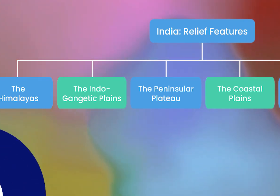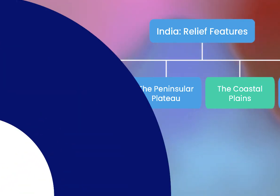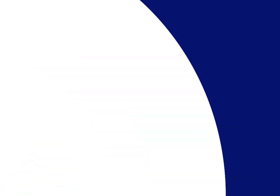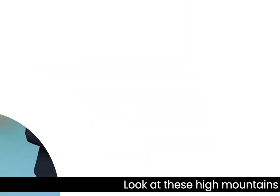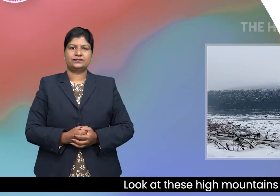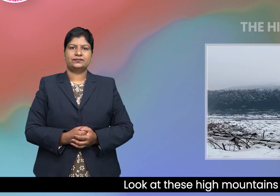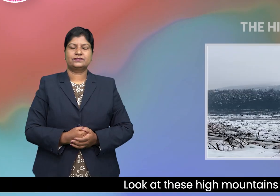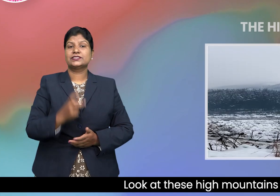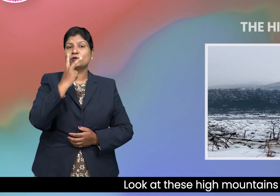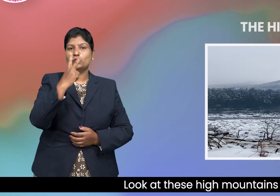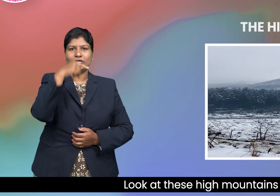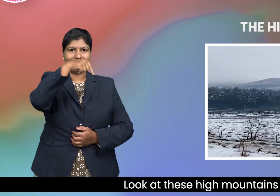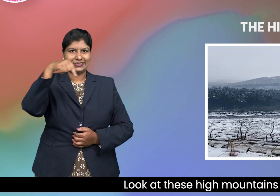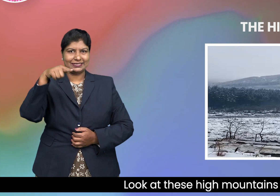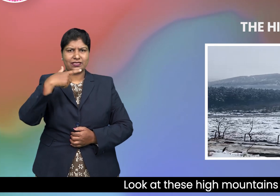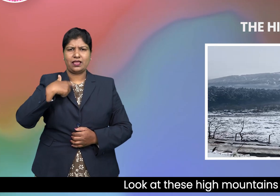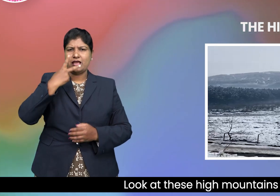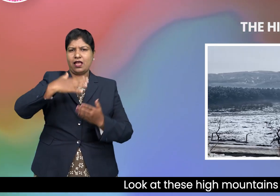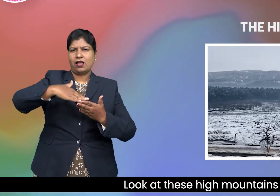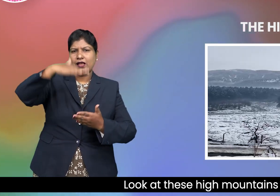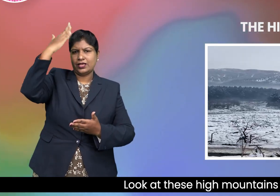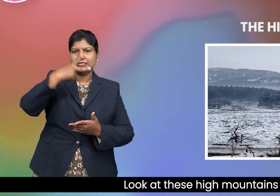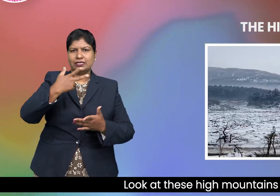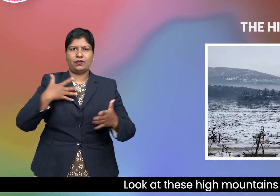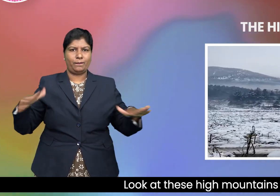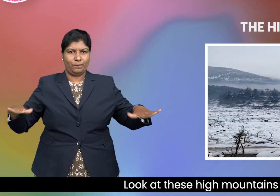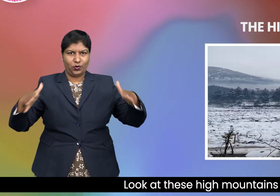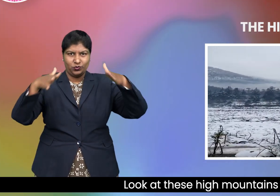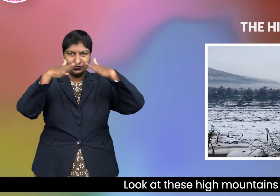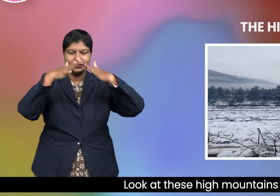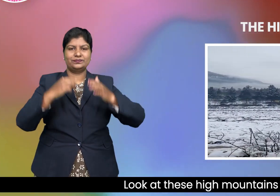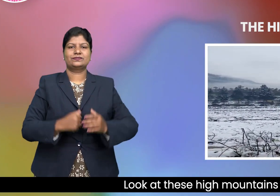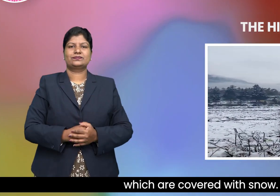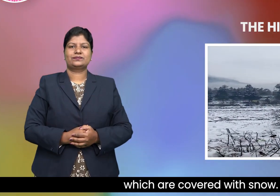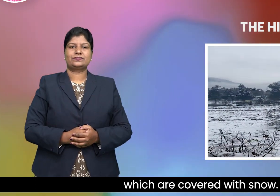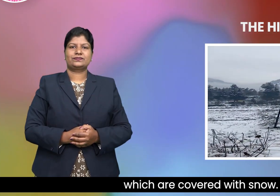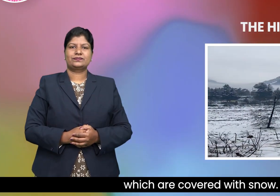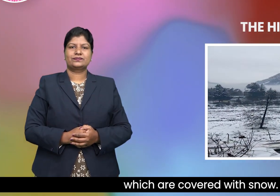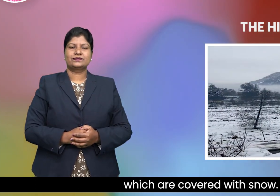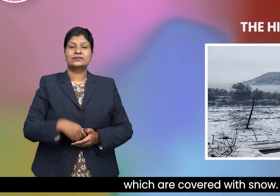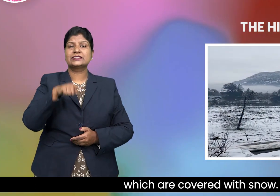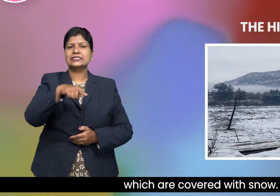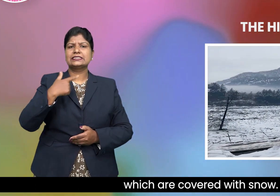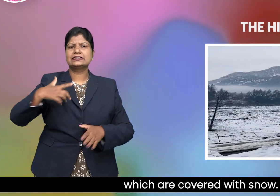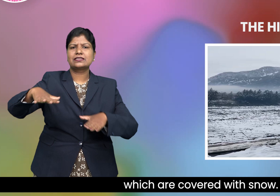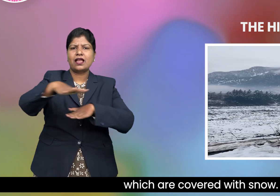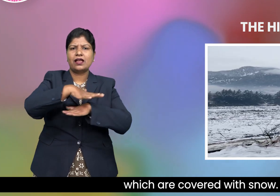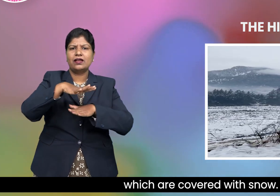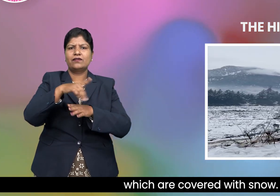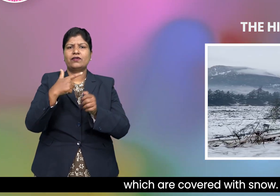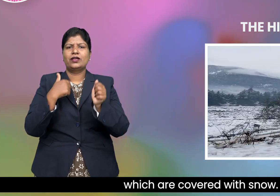look at these high mountains which are covered with snow